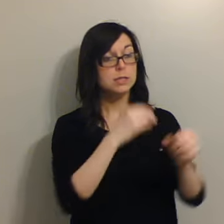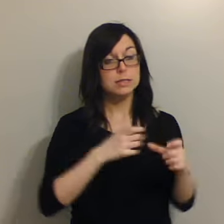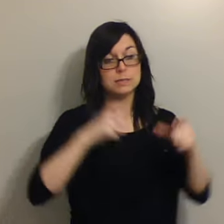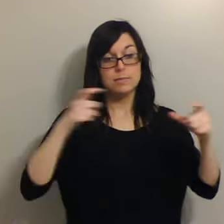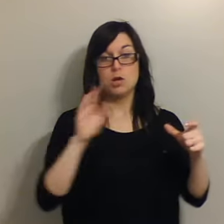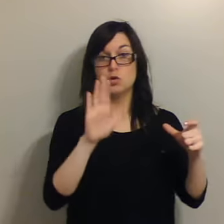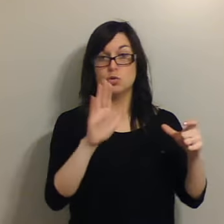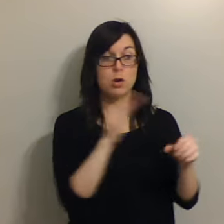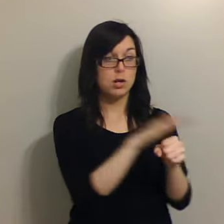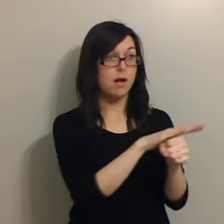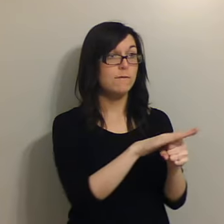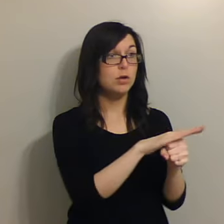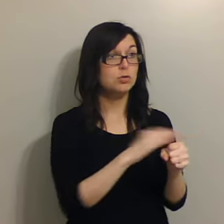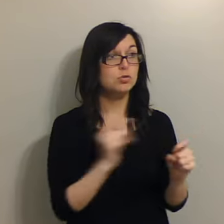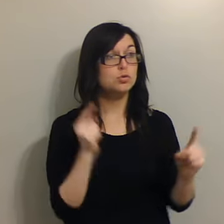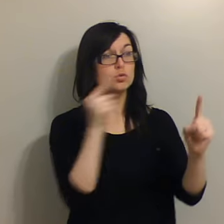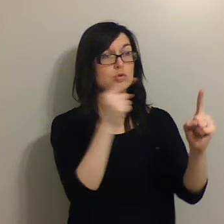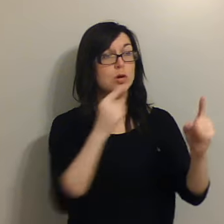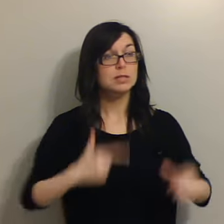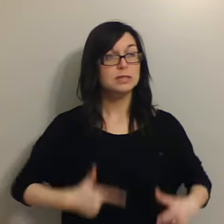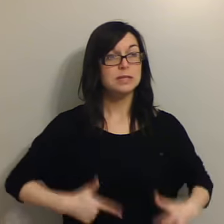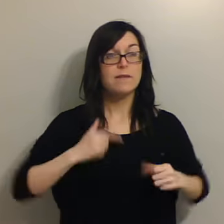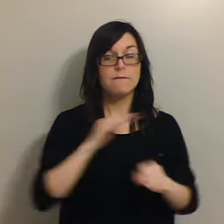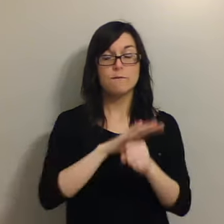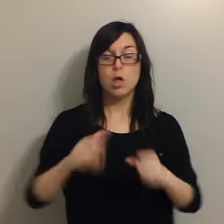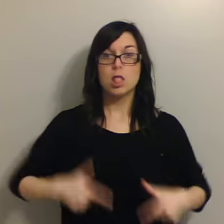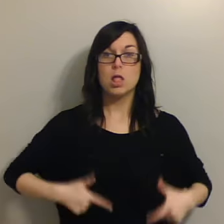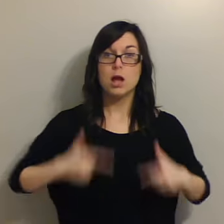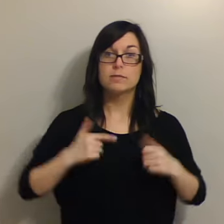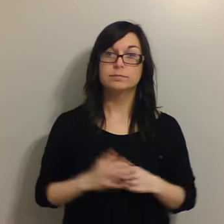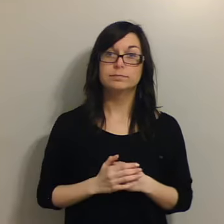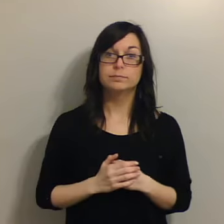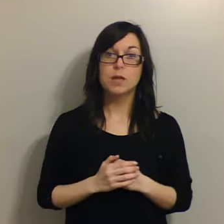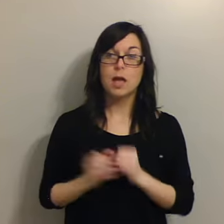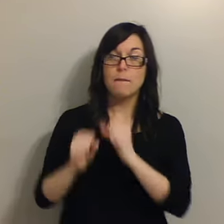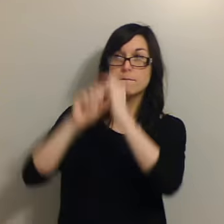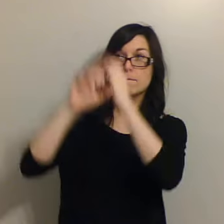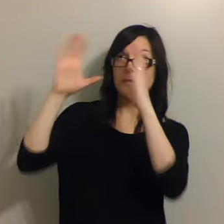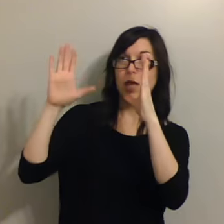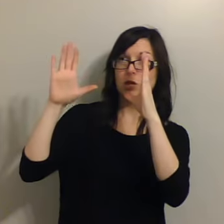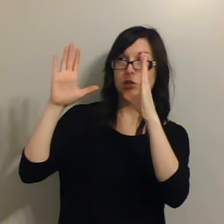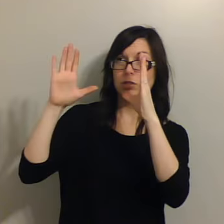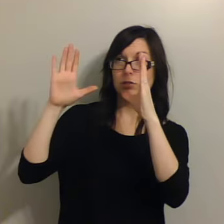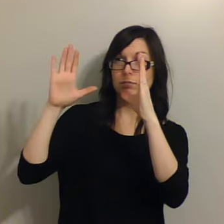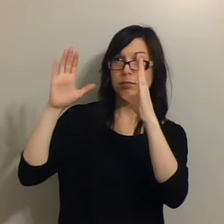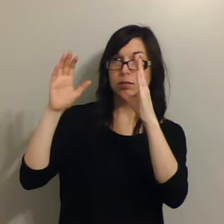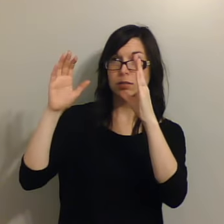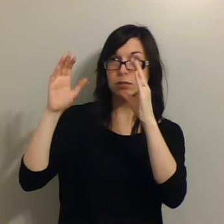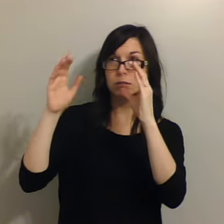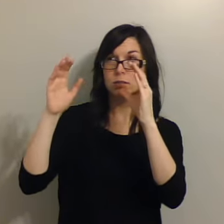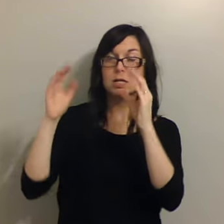If we face up in your square, we imagine the safety of our lives, which after all, is where if it exists.